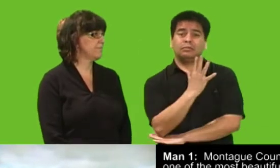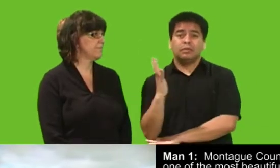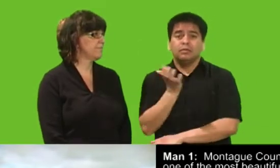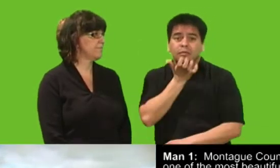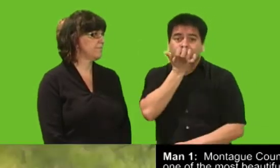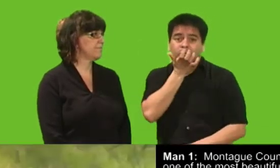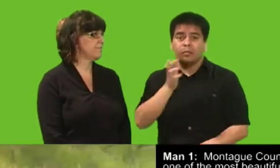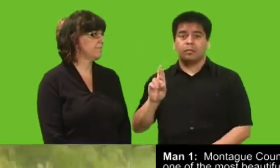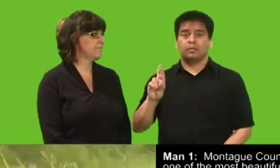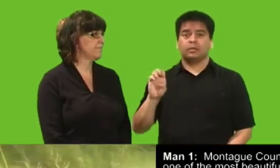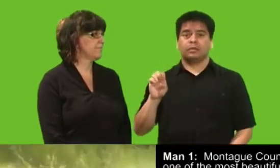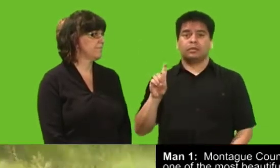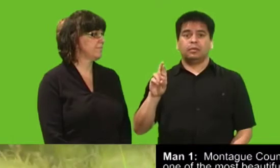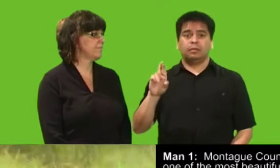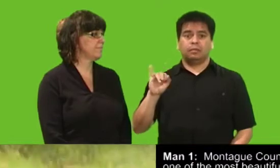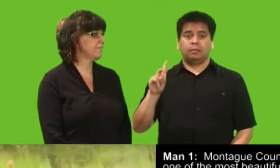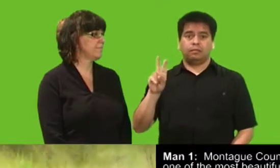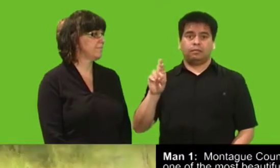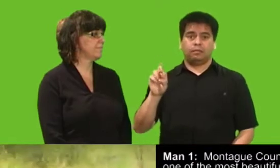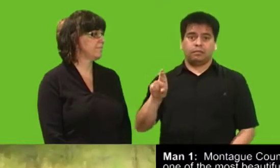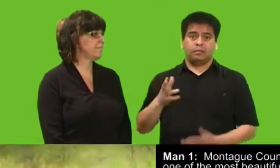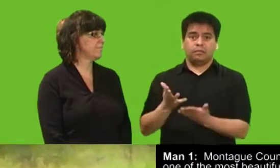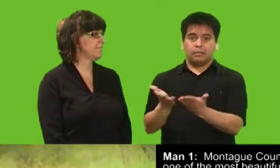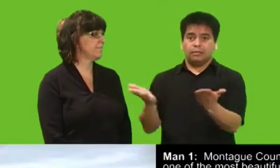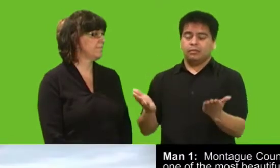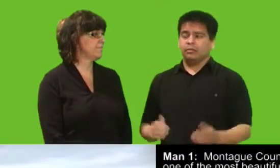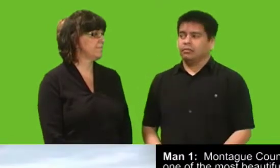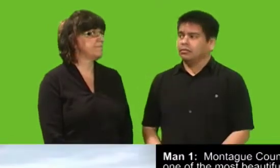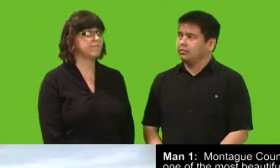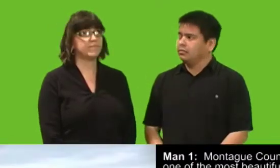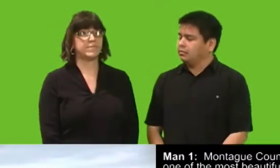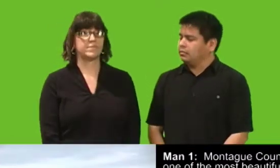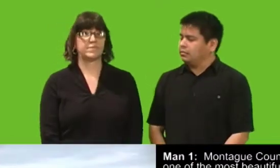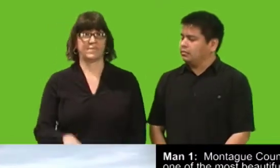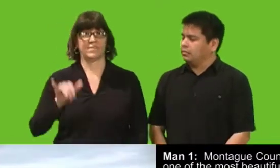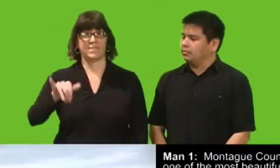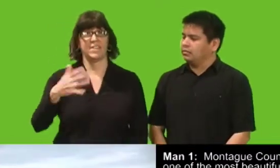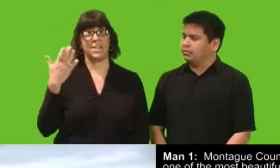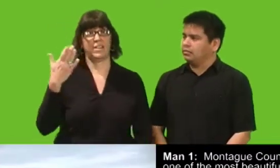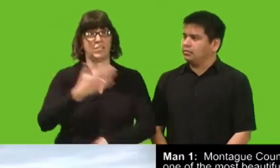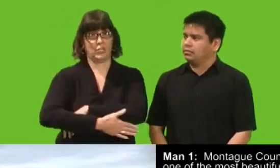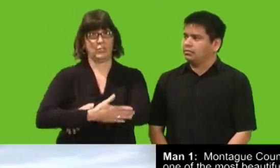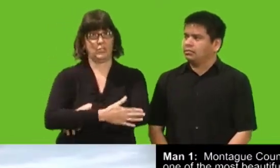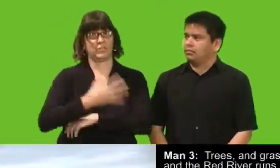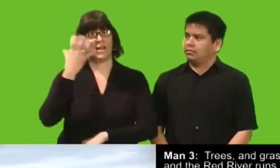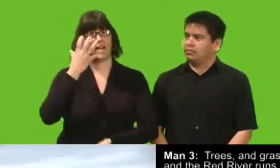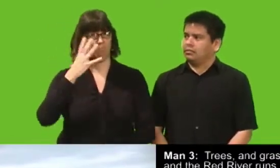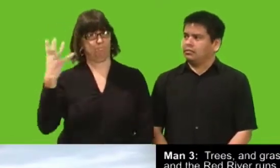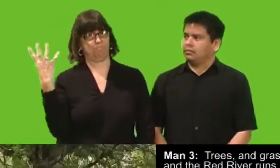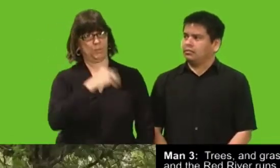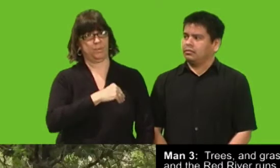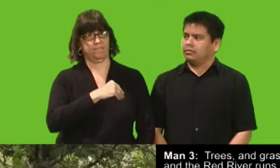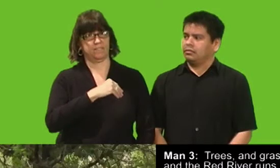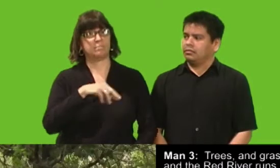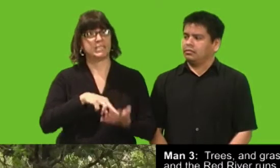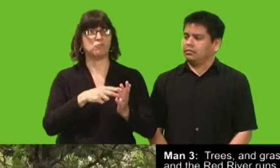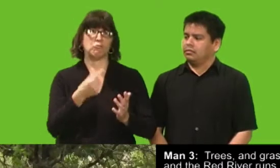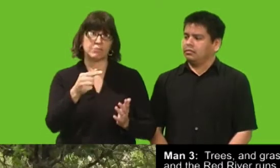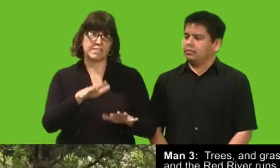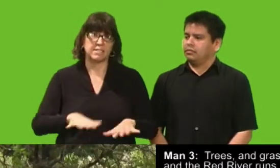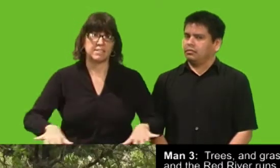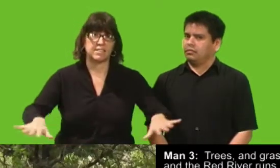Montague County is one of the most beautiful counties in the state of Texas. It's rolling, a lot of timber. Trees and grass,